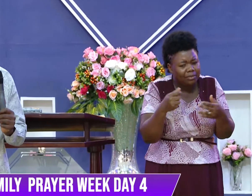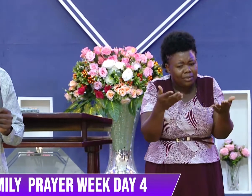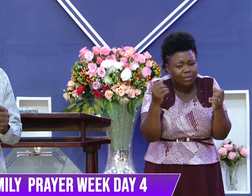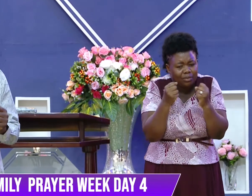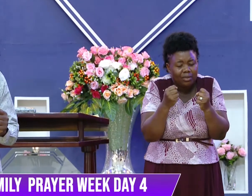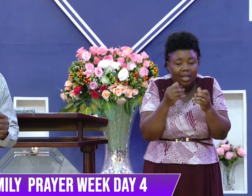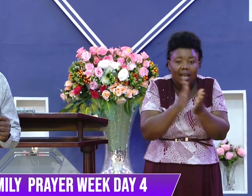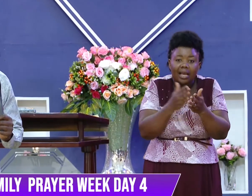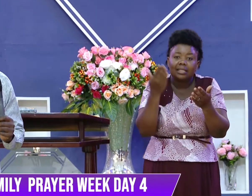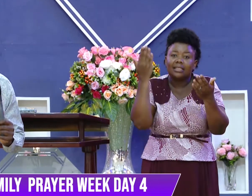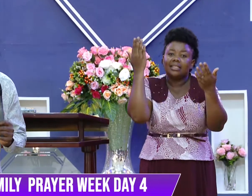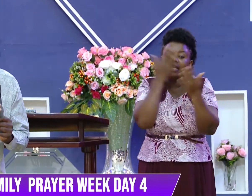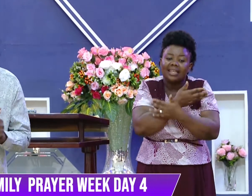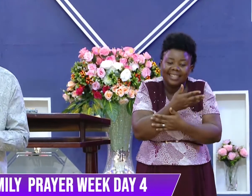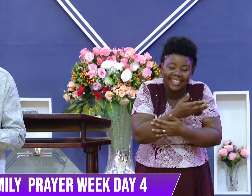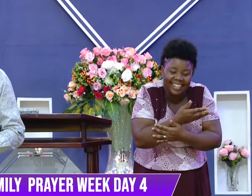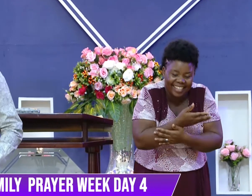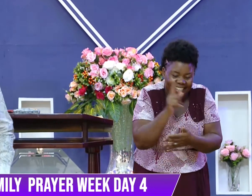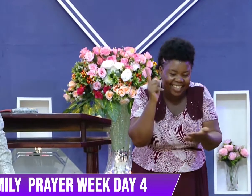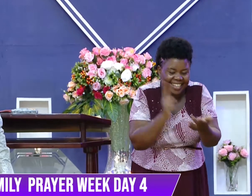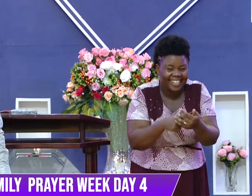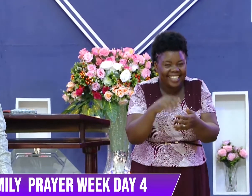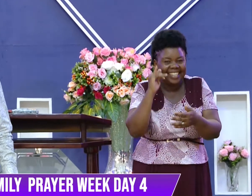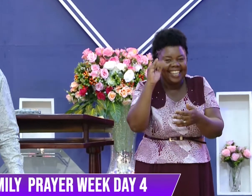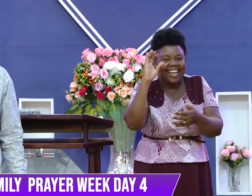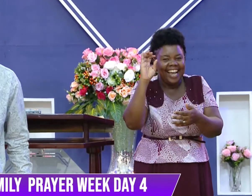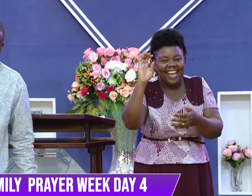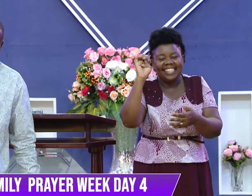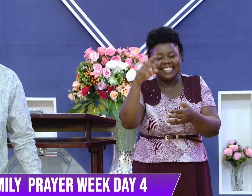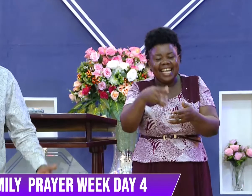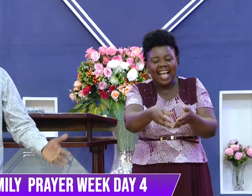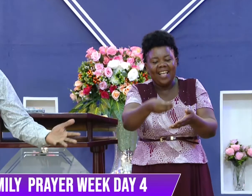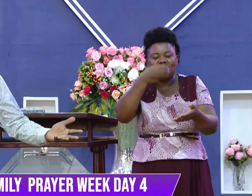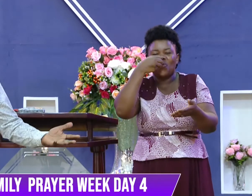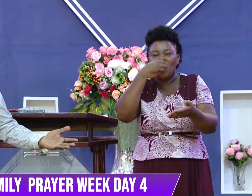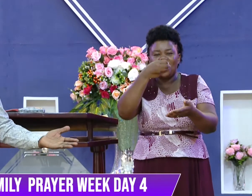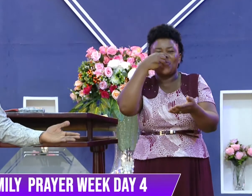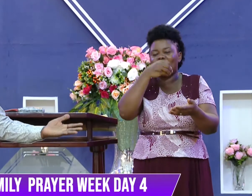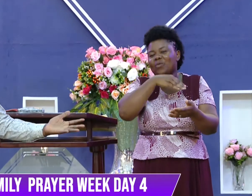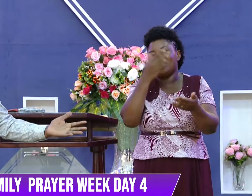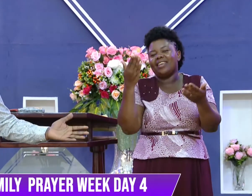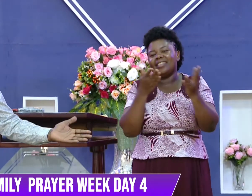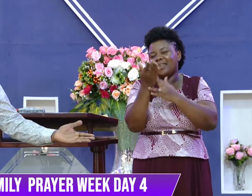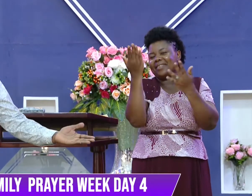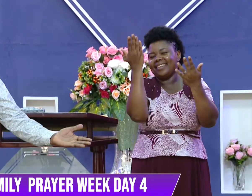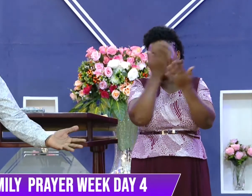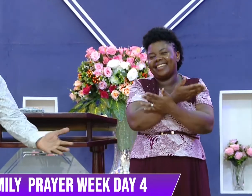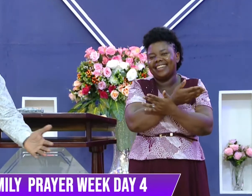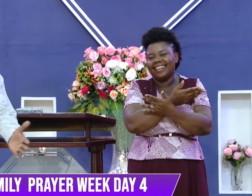There is no ice. It doesn't have ice. And when it froze ice, I took it out on the night and I